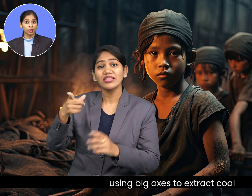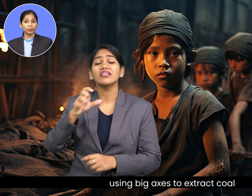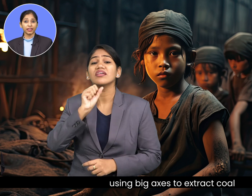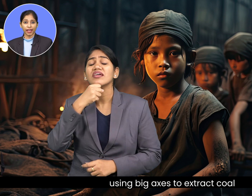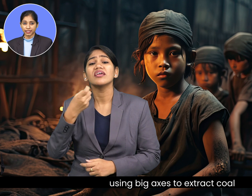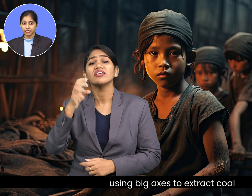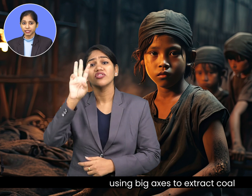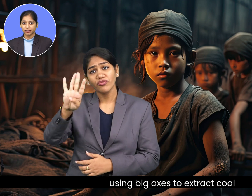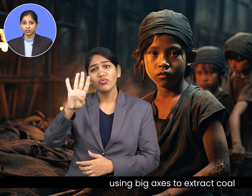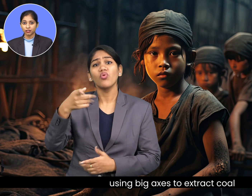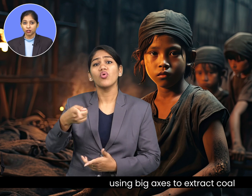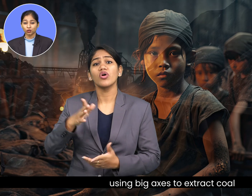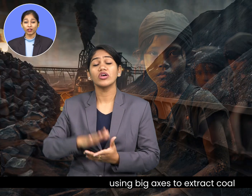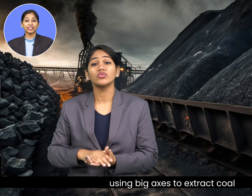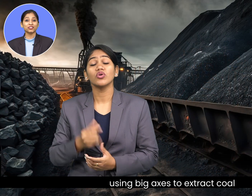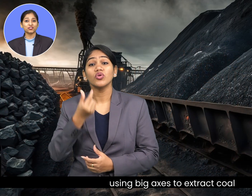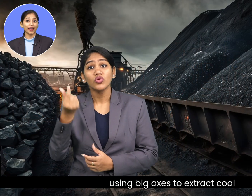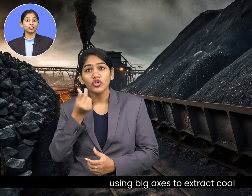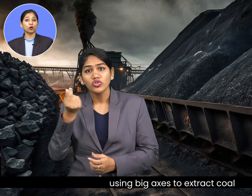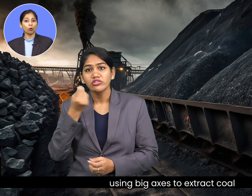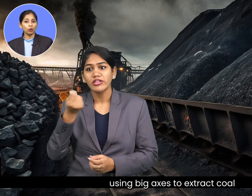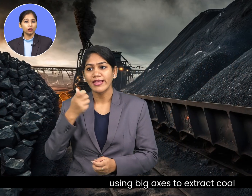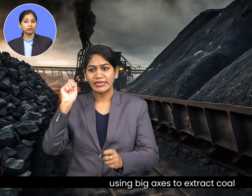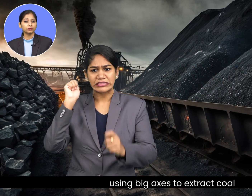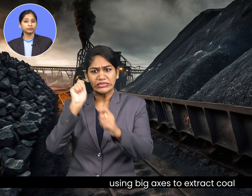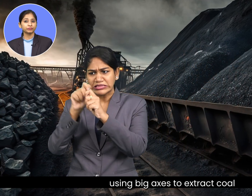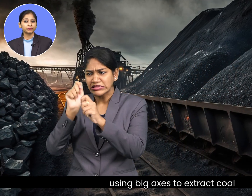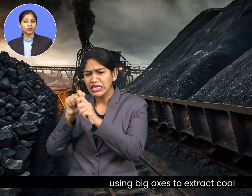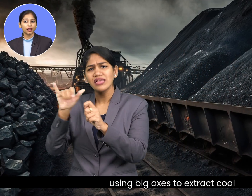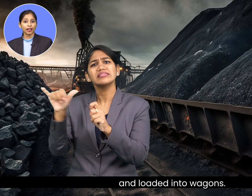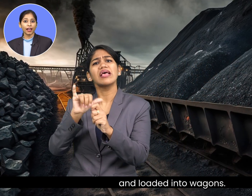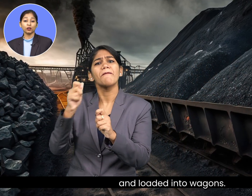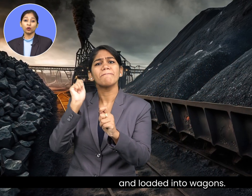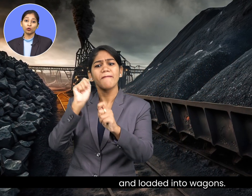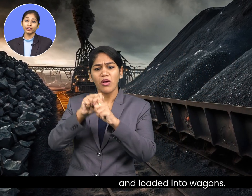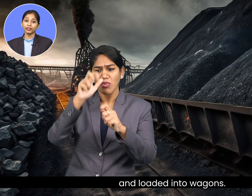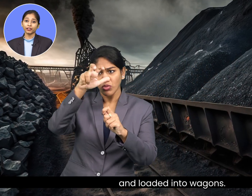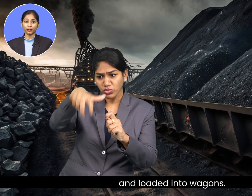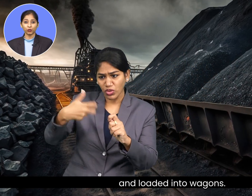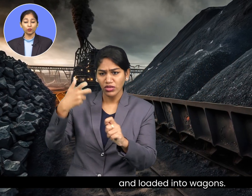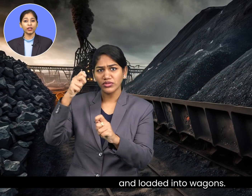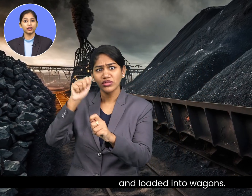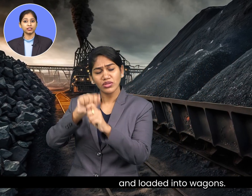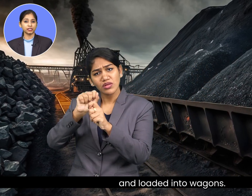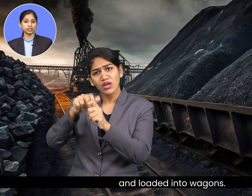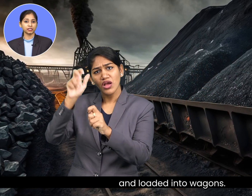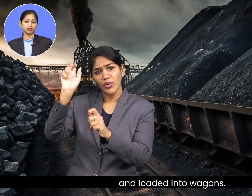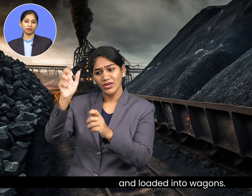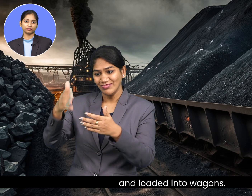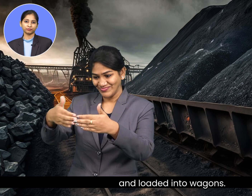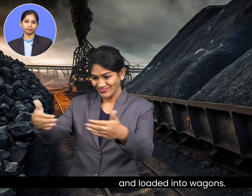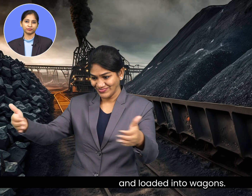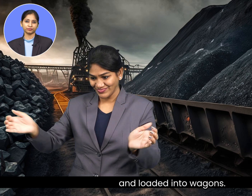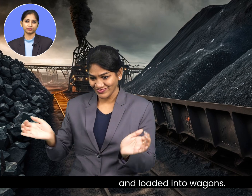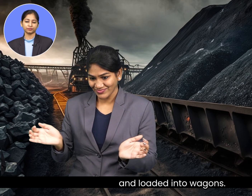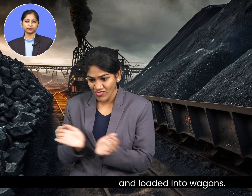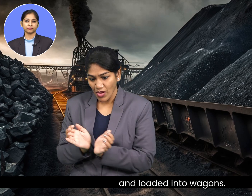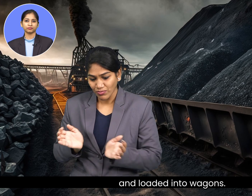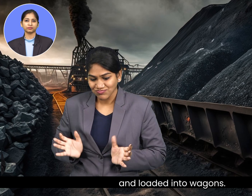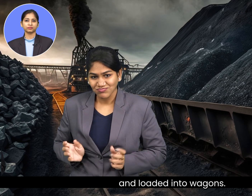Using pickaxes to extract coal and load it into wagons.